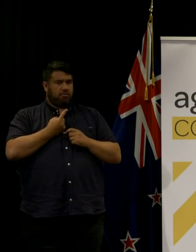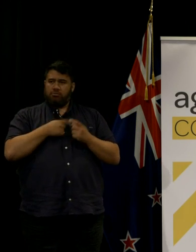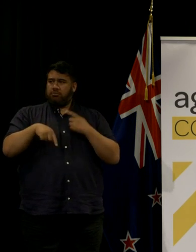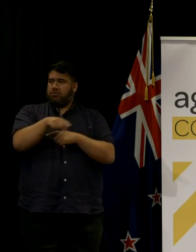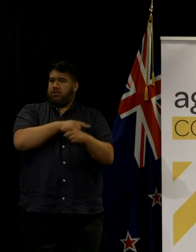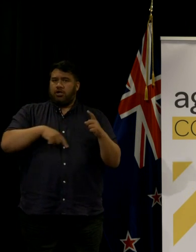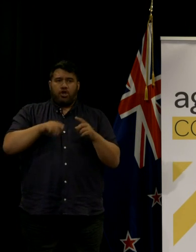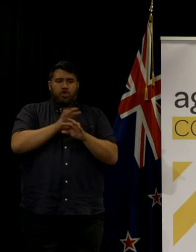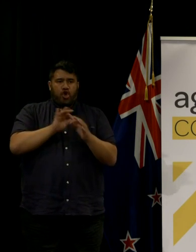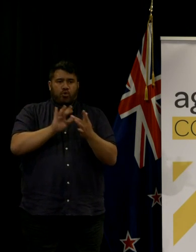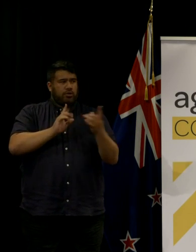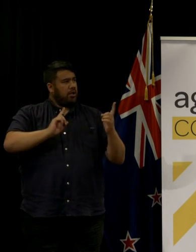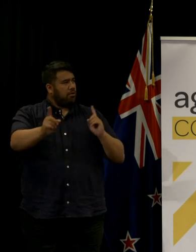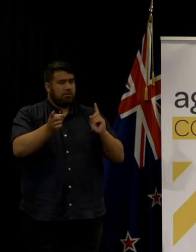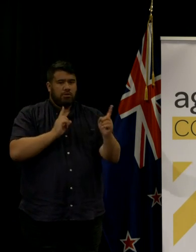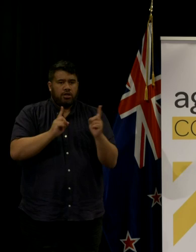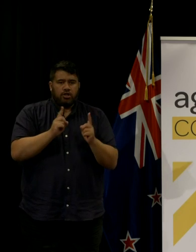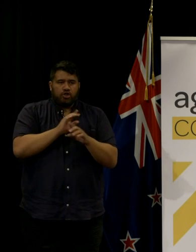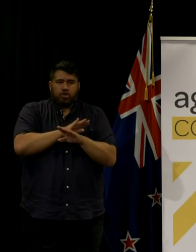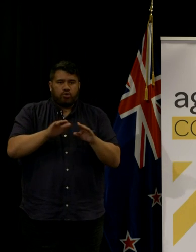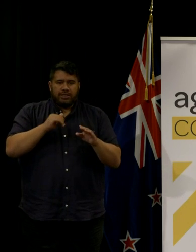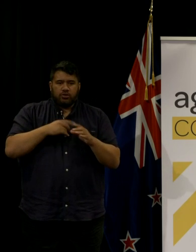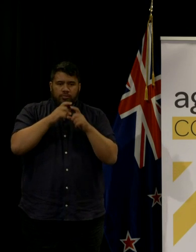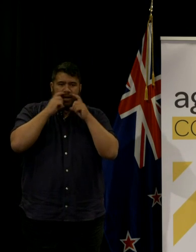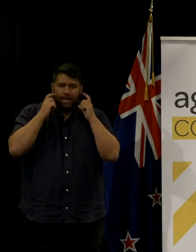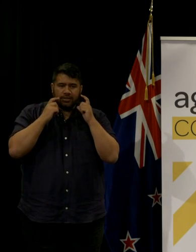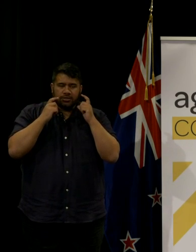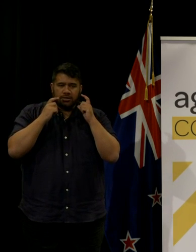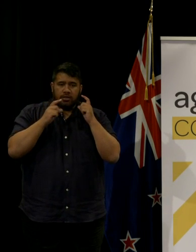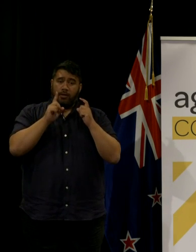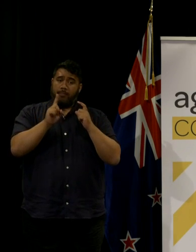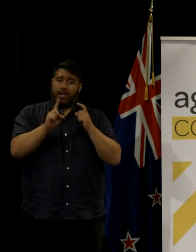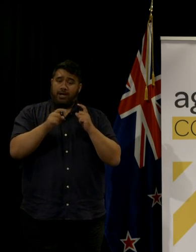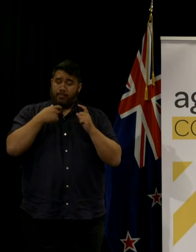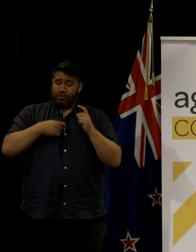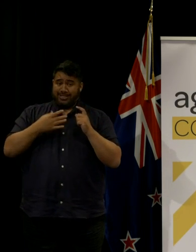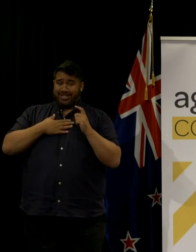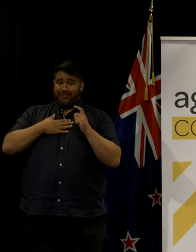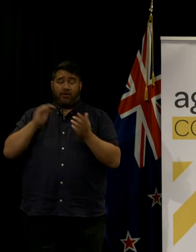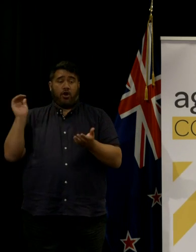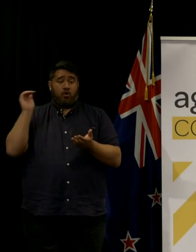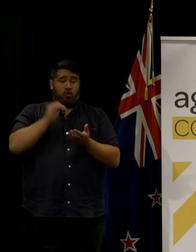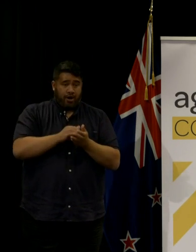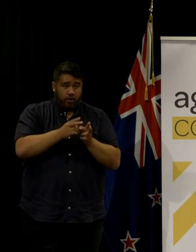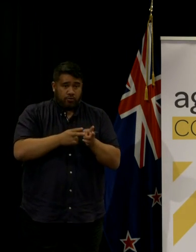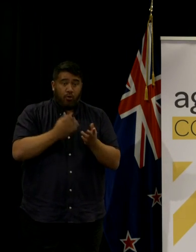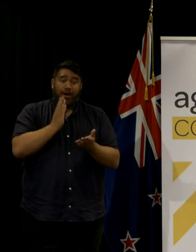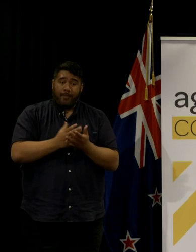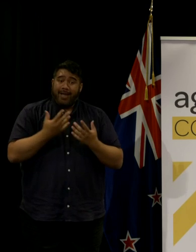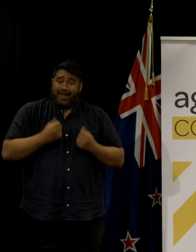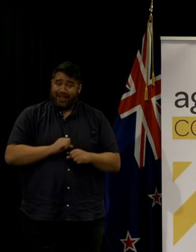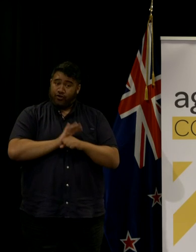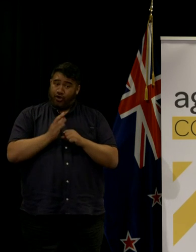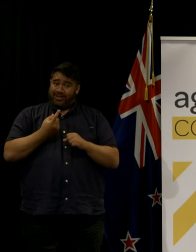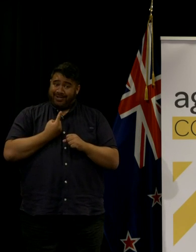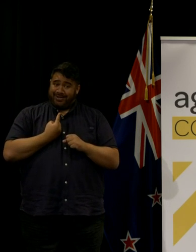contact with someone who may have a COVID-19 infection. Remember, when people present at hospital with COVID-19, and we've only had